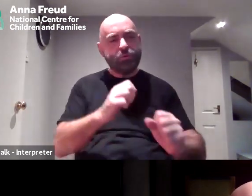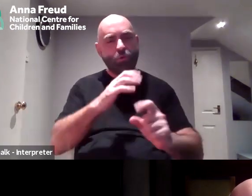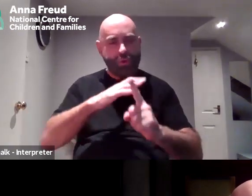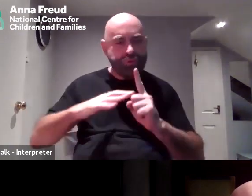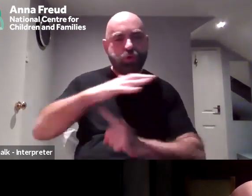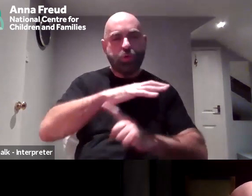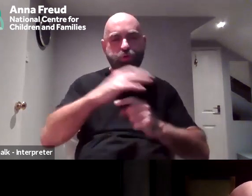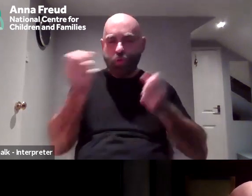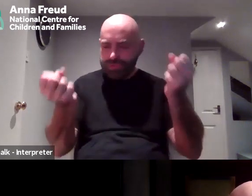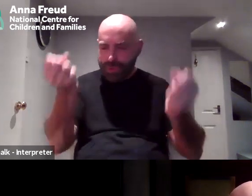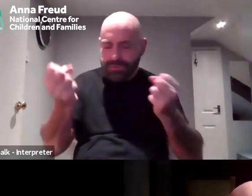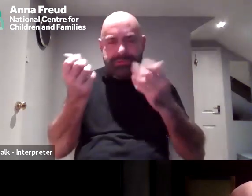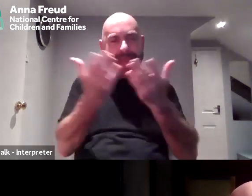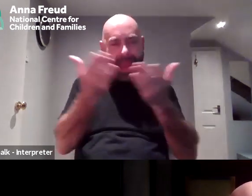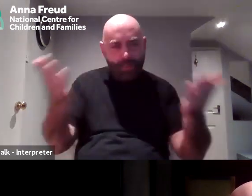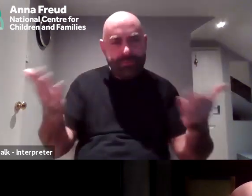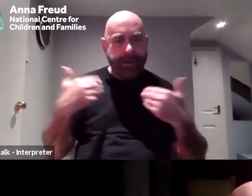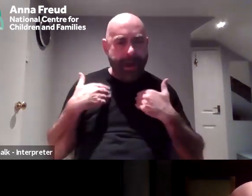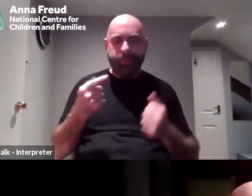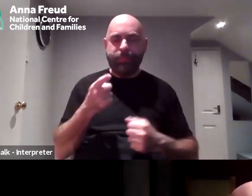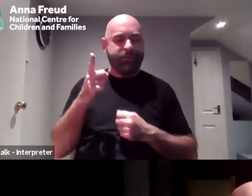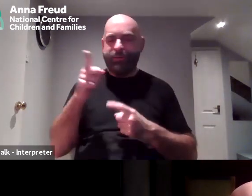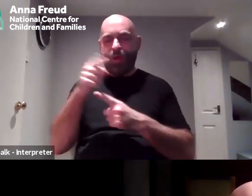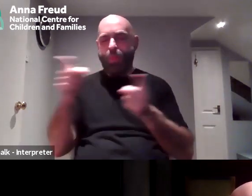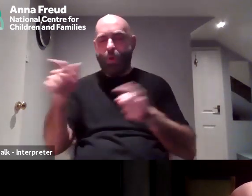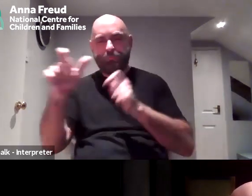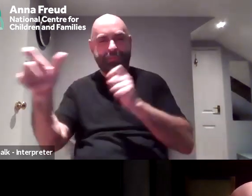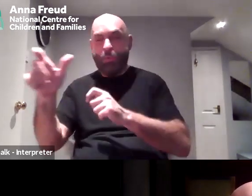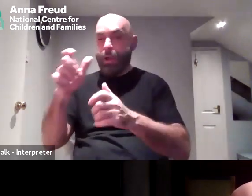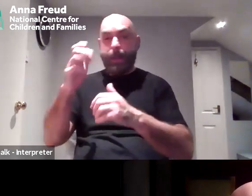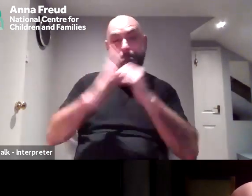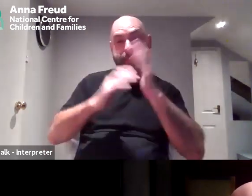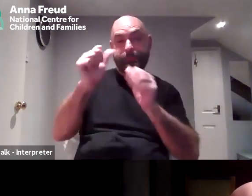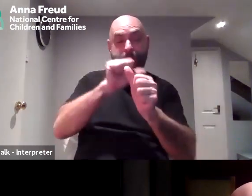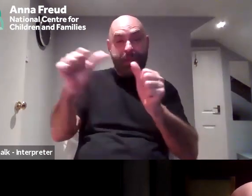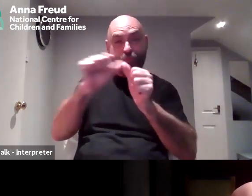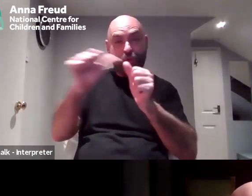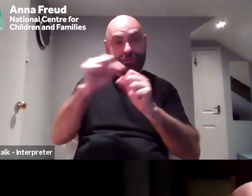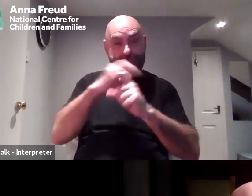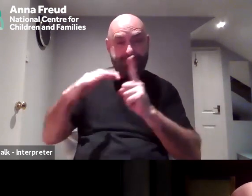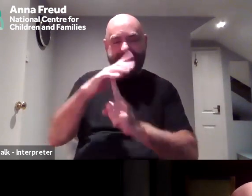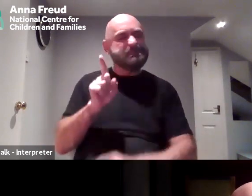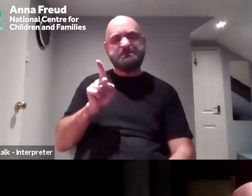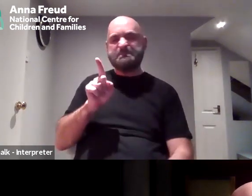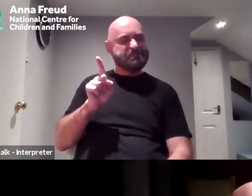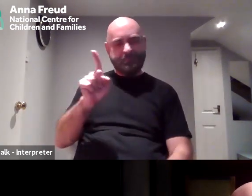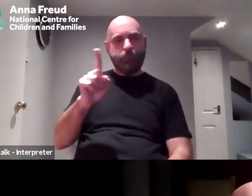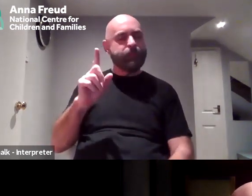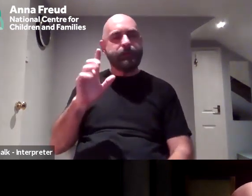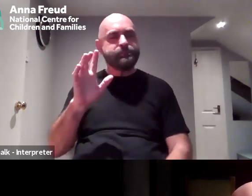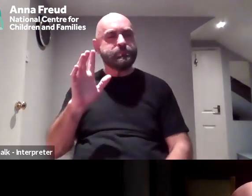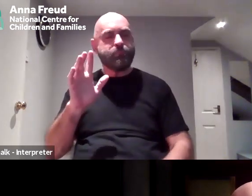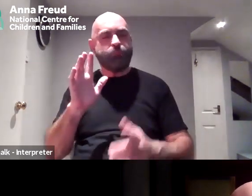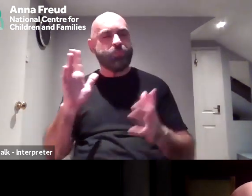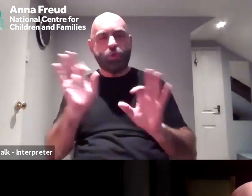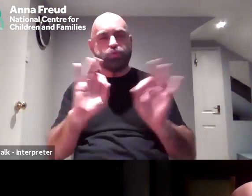or equity or health or building a better society. I've never heard anybody make